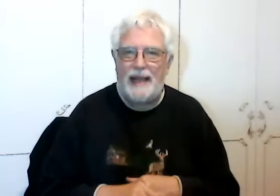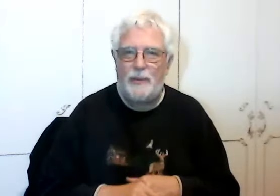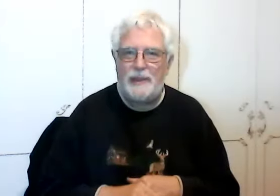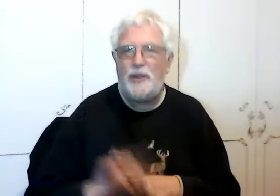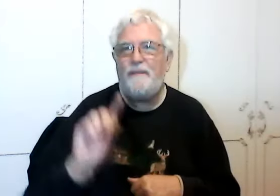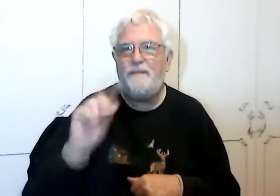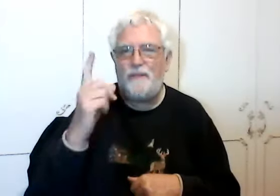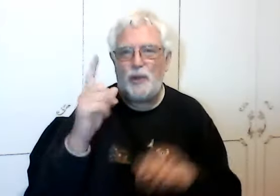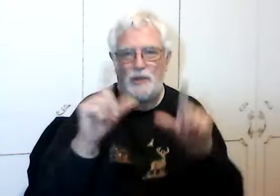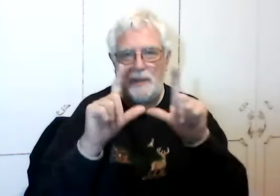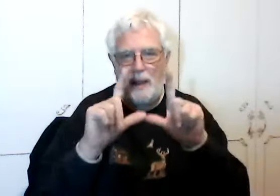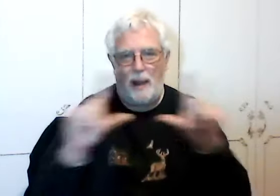language.